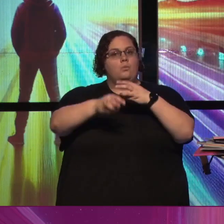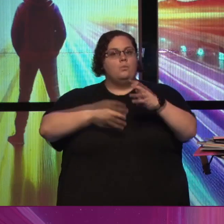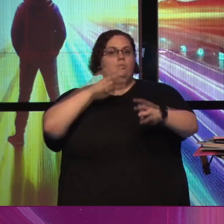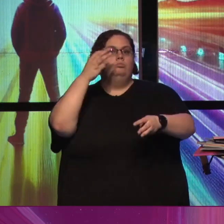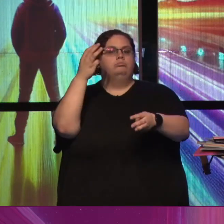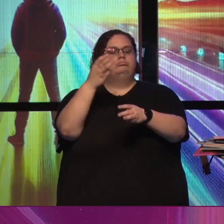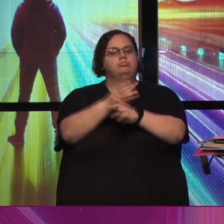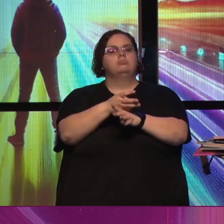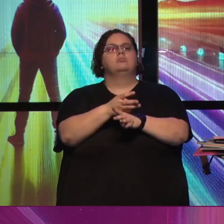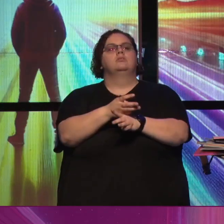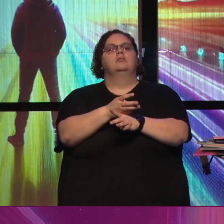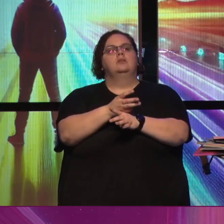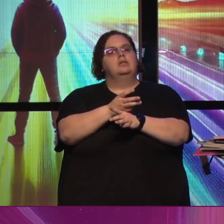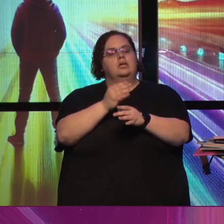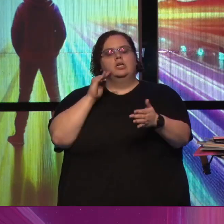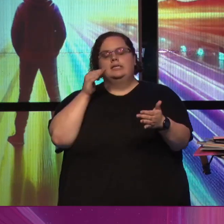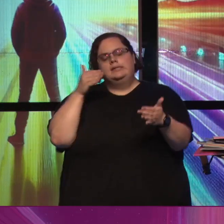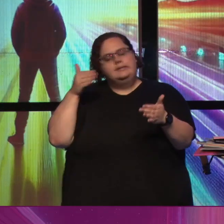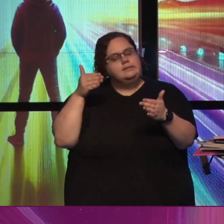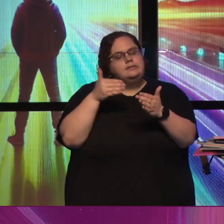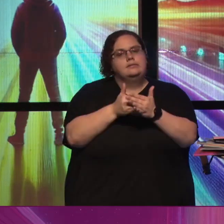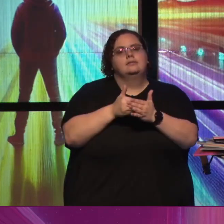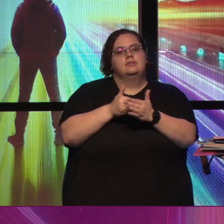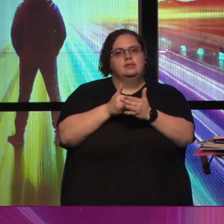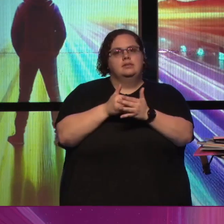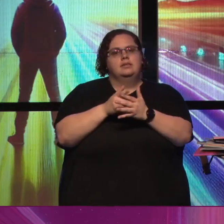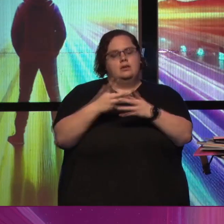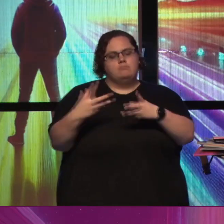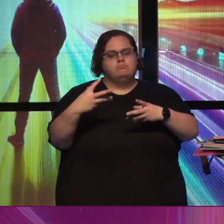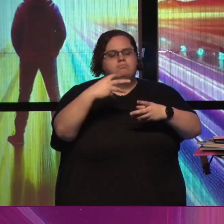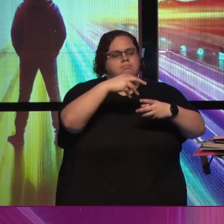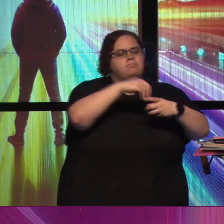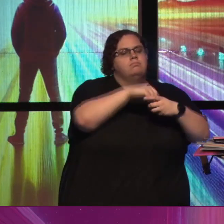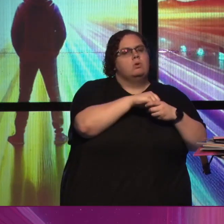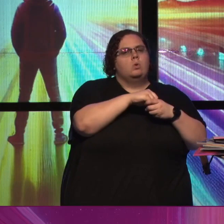are against radical, inclusive love.